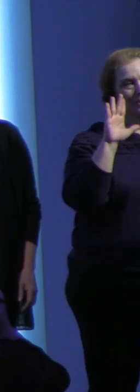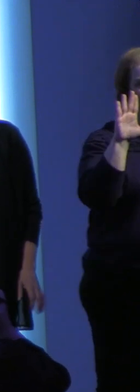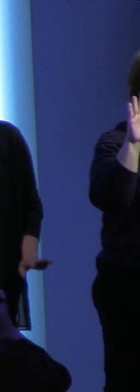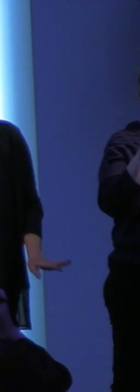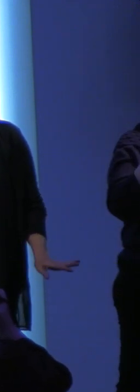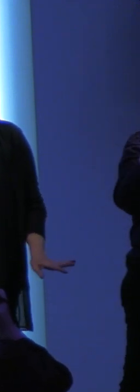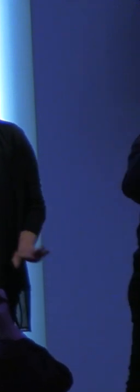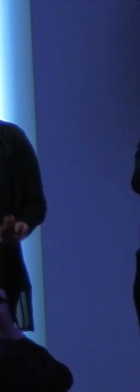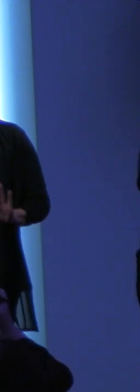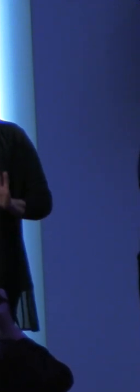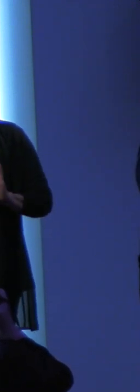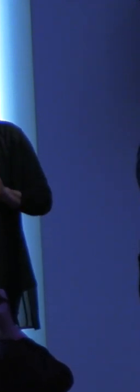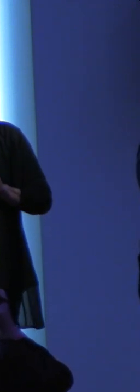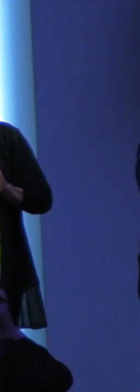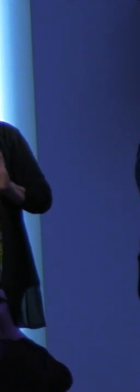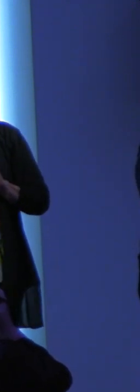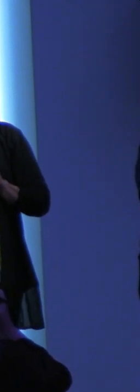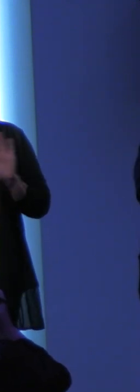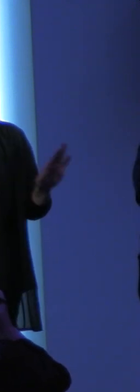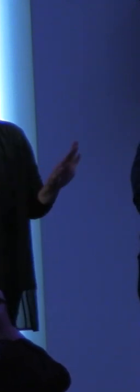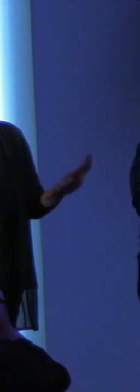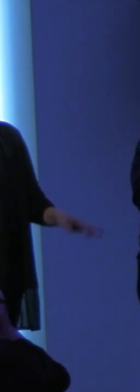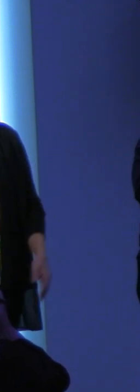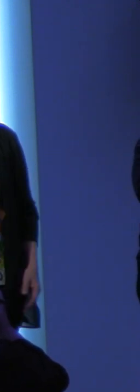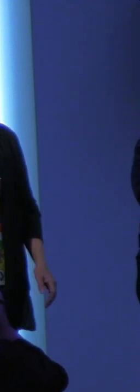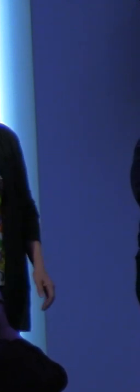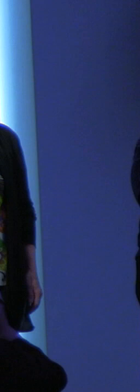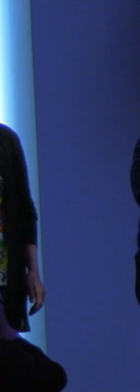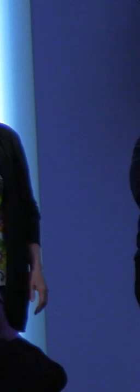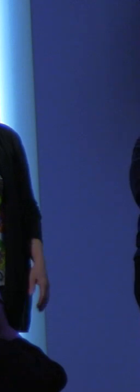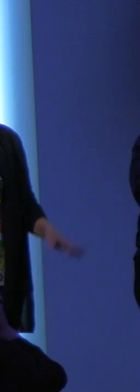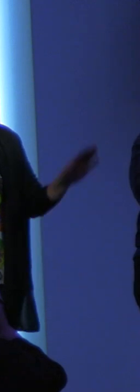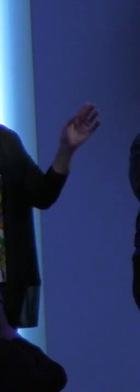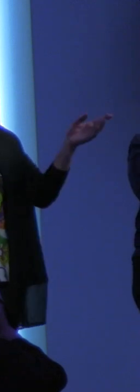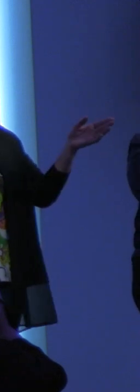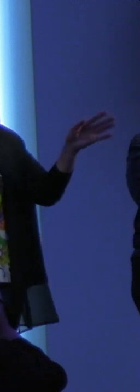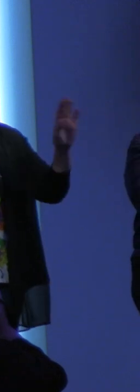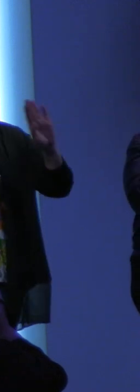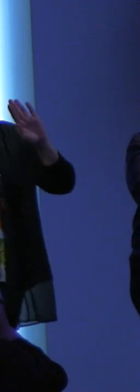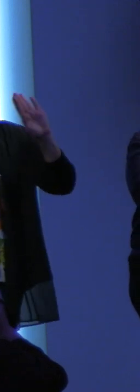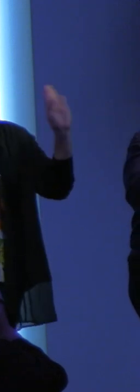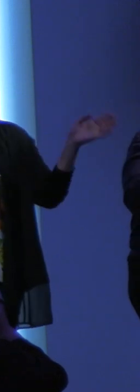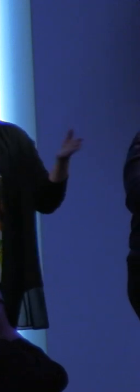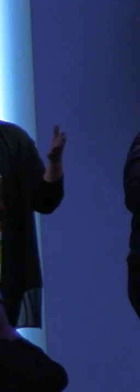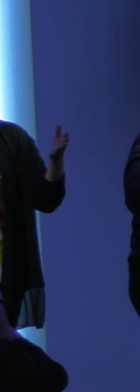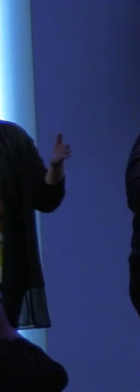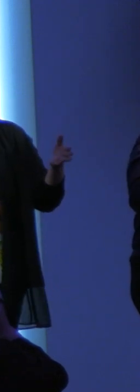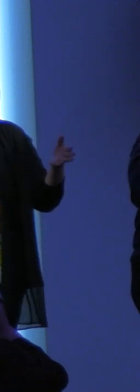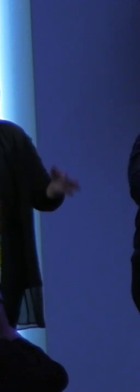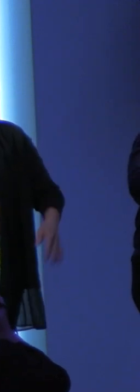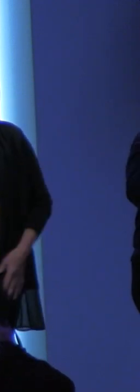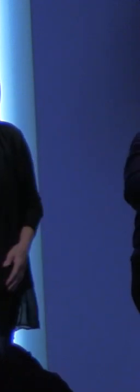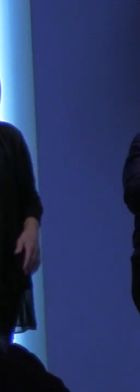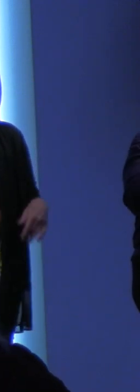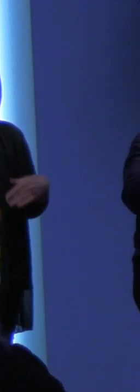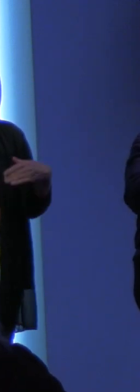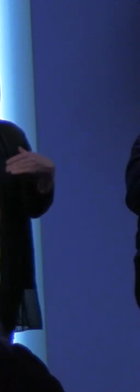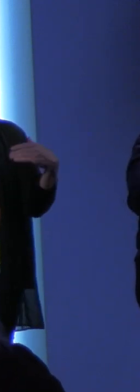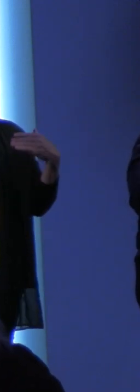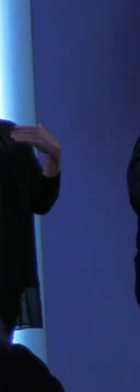great experience. I highly recommend it to anyone if you'd like to volunteer and get involved with the